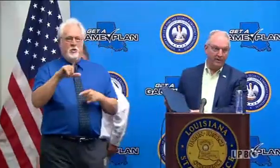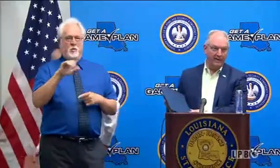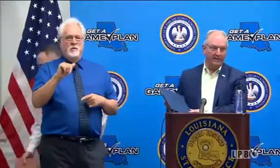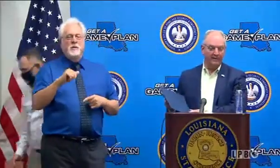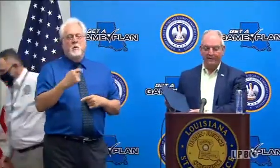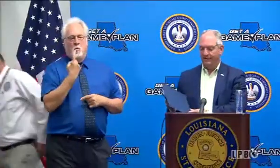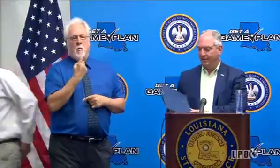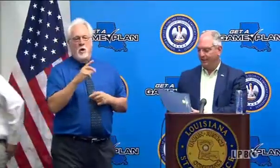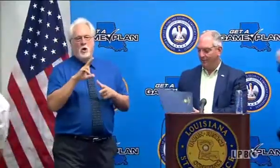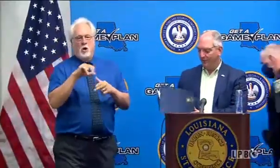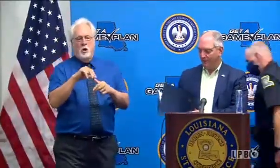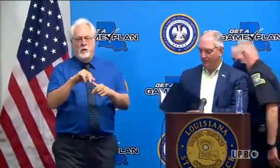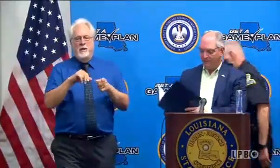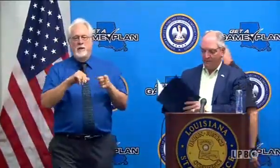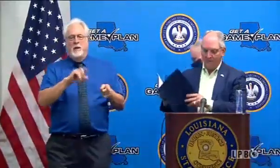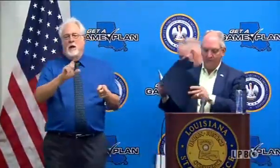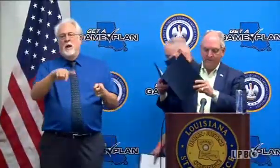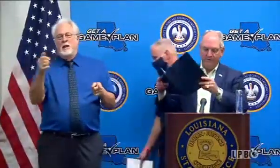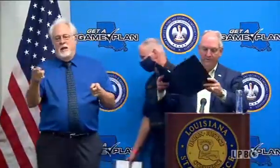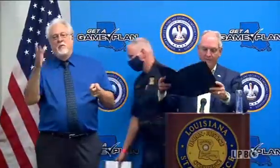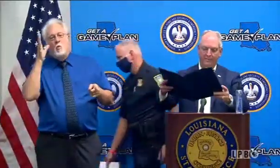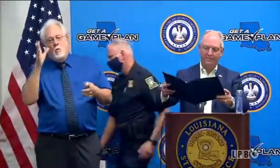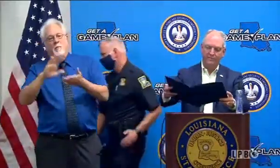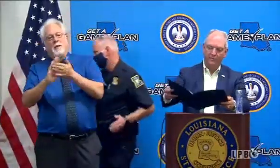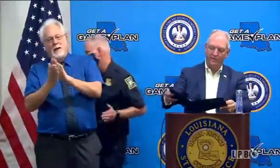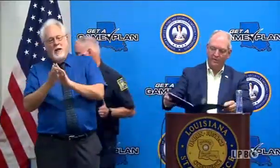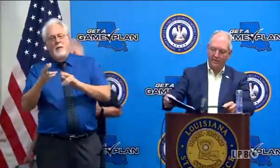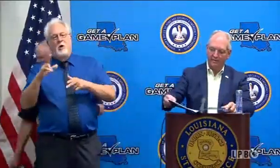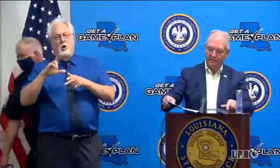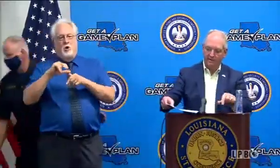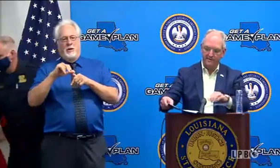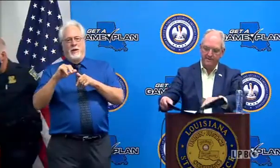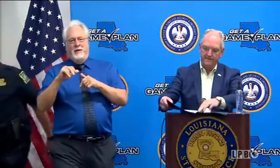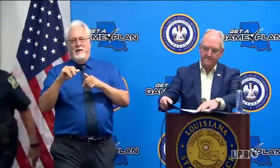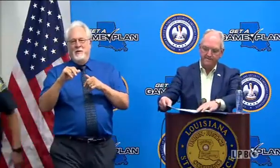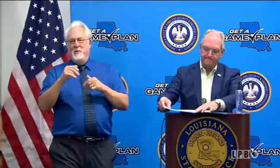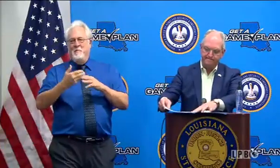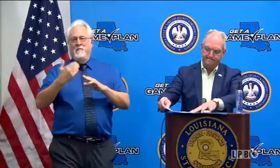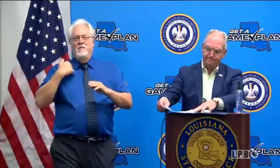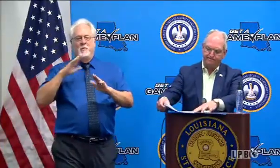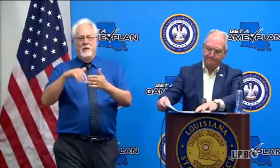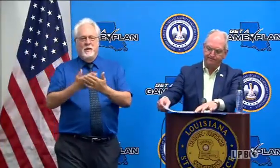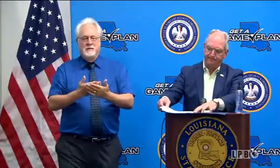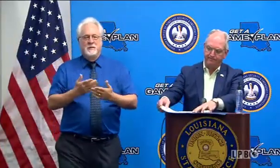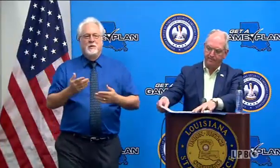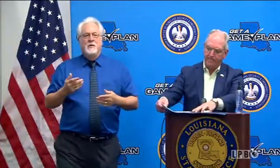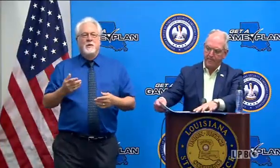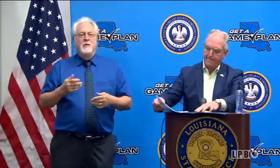one hurricane, another that will be a hurricane before it gets here.